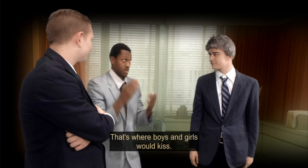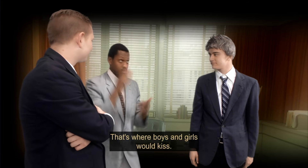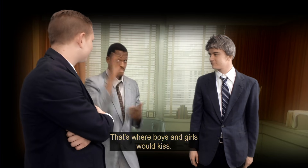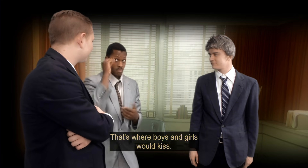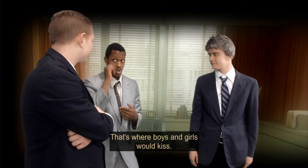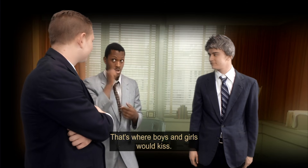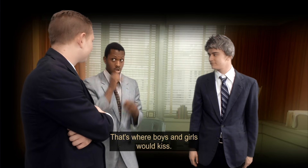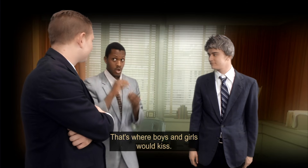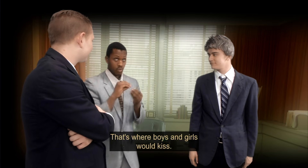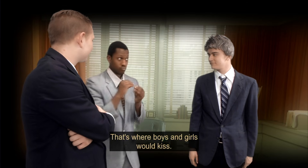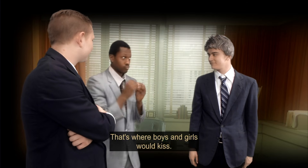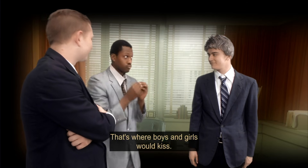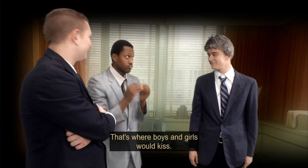That's where boys and girls were kissed.